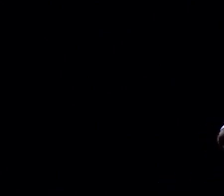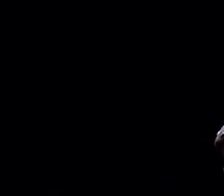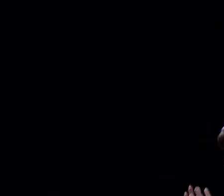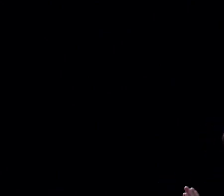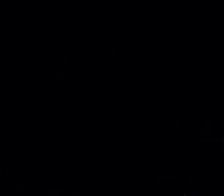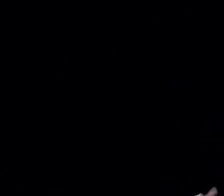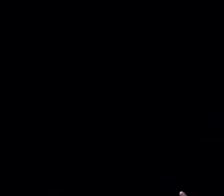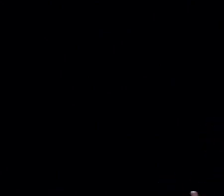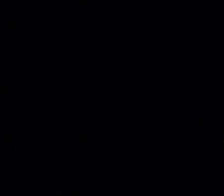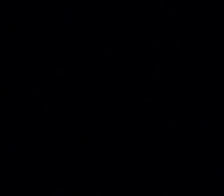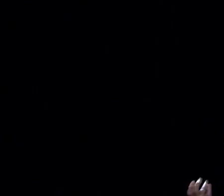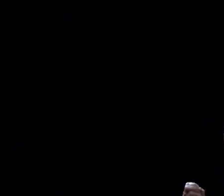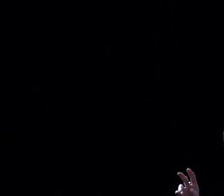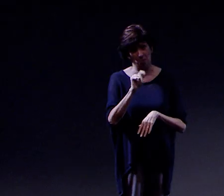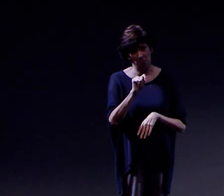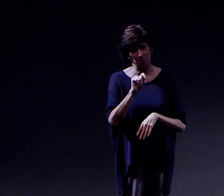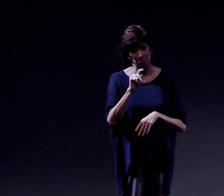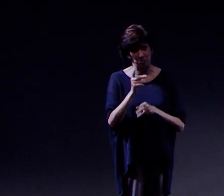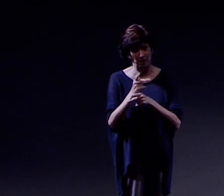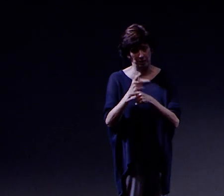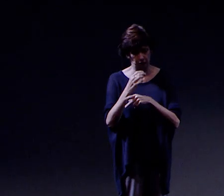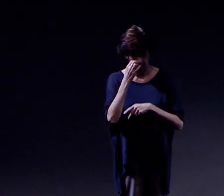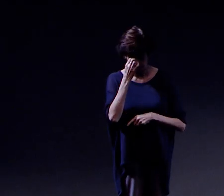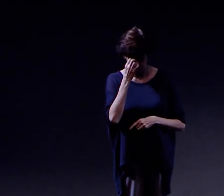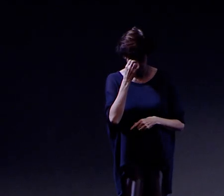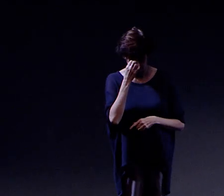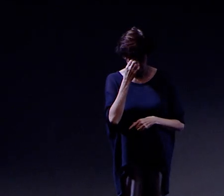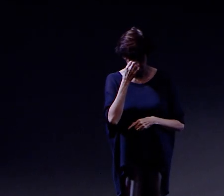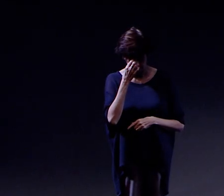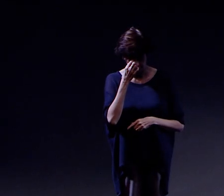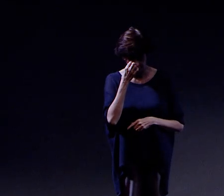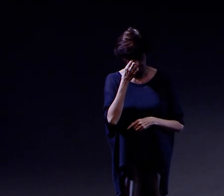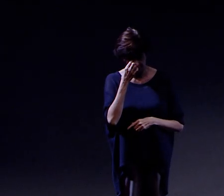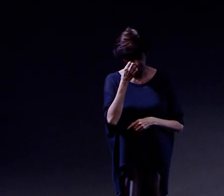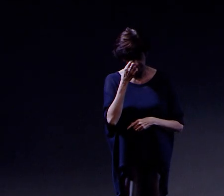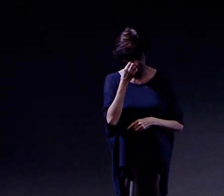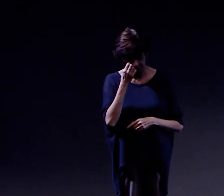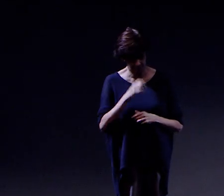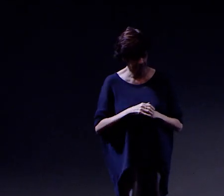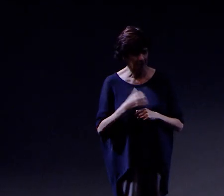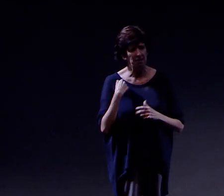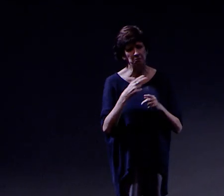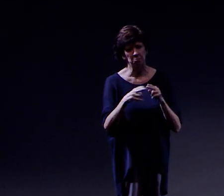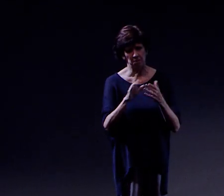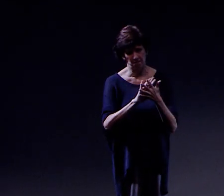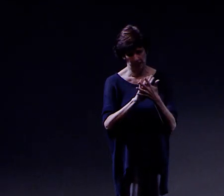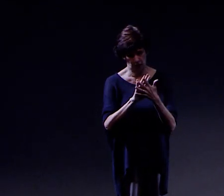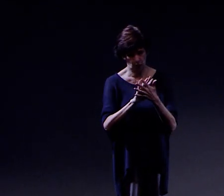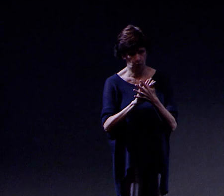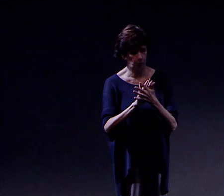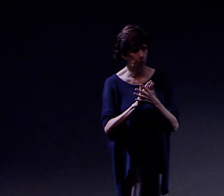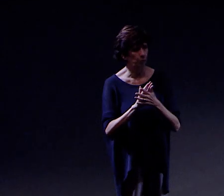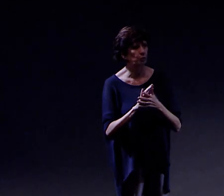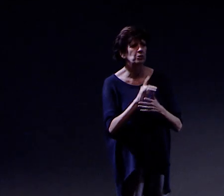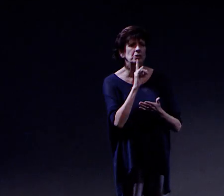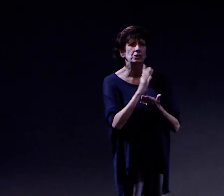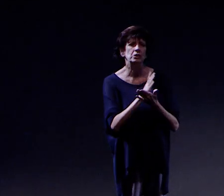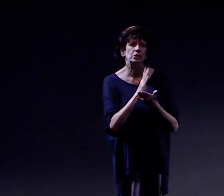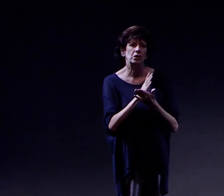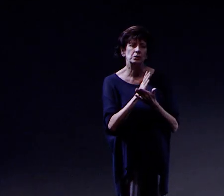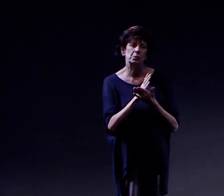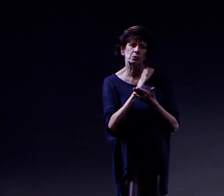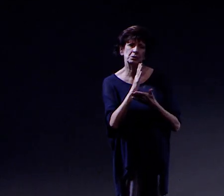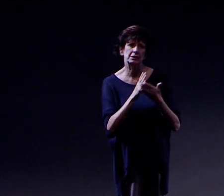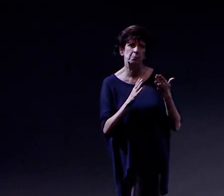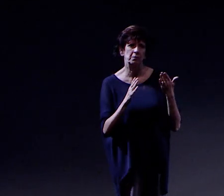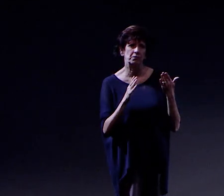off the ground. And I have a little bit of a slide or a video here that talks a little bit about some